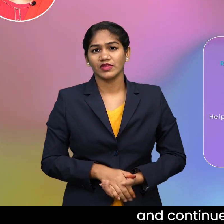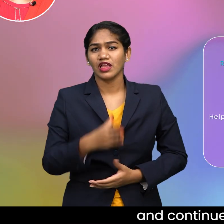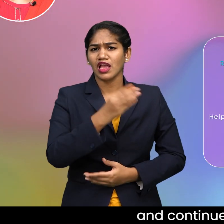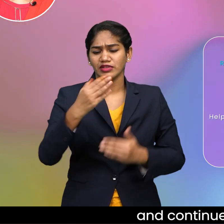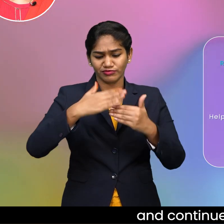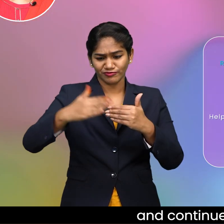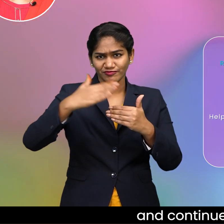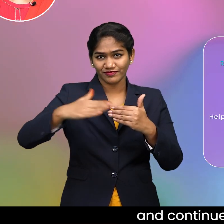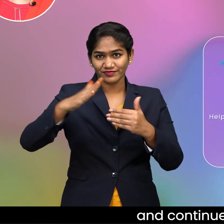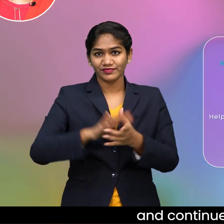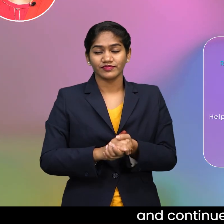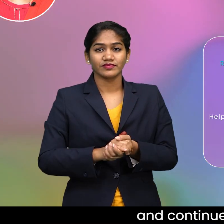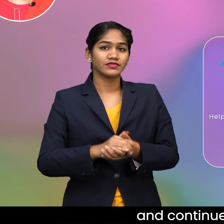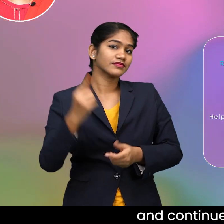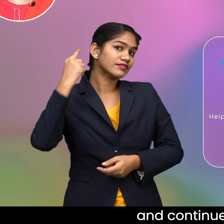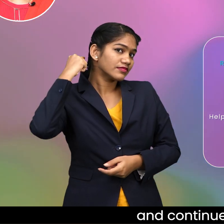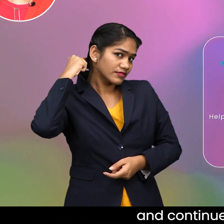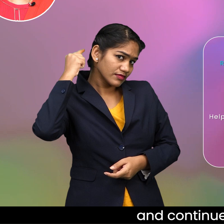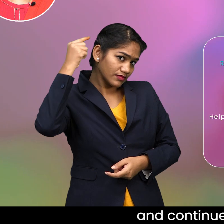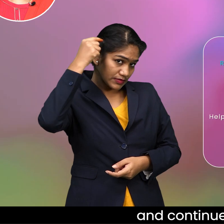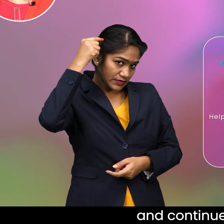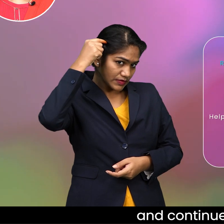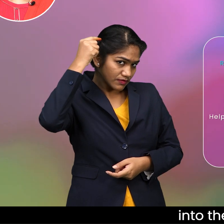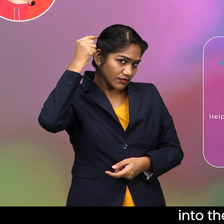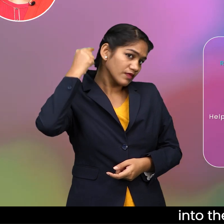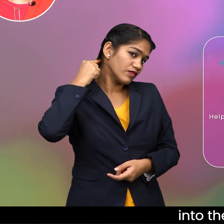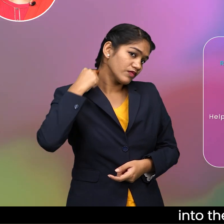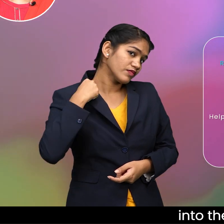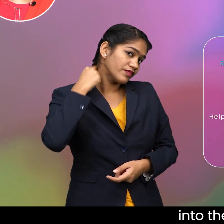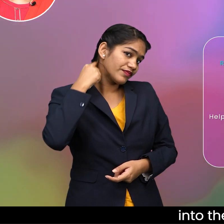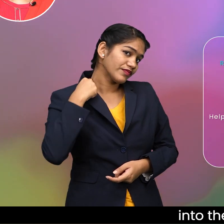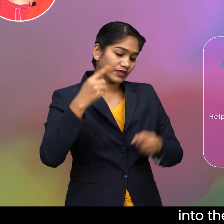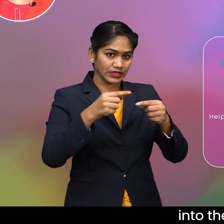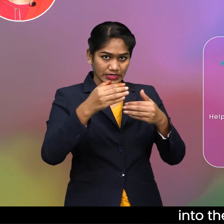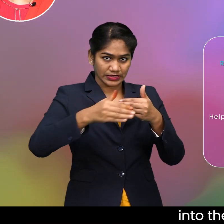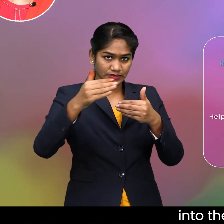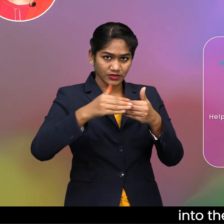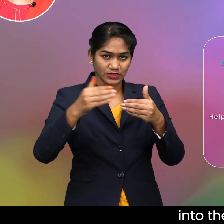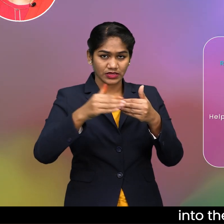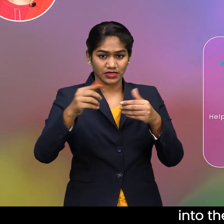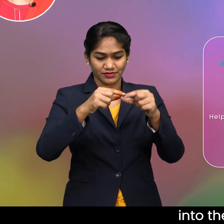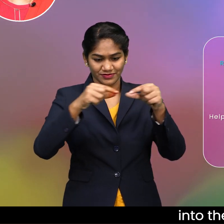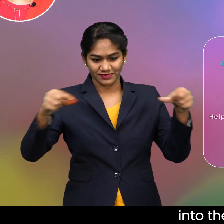And continues as the spinal cord into the trunk region.